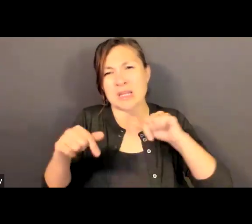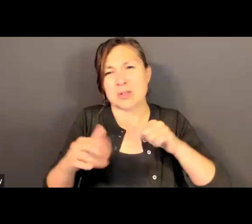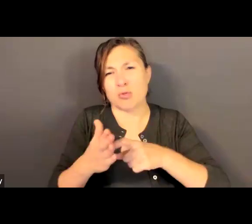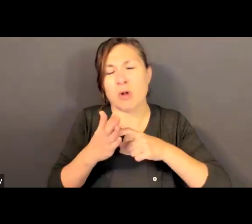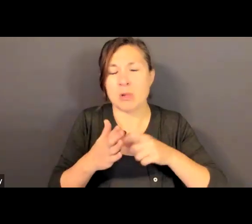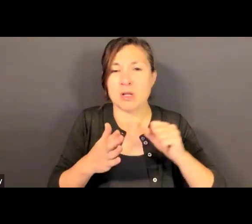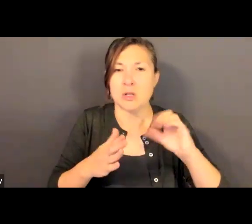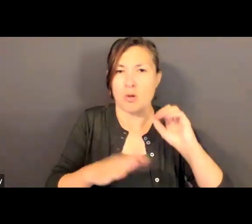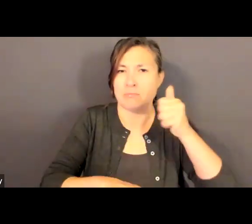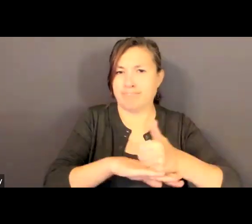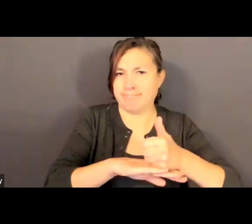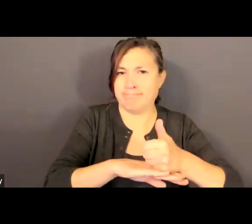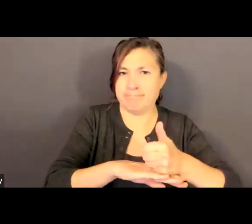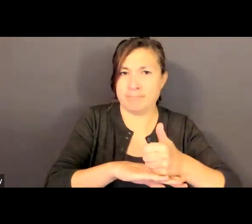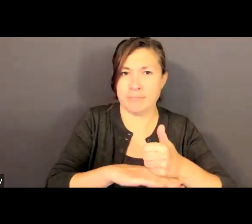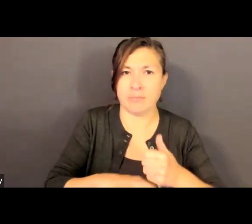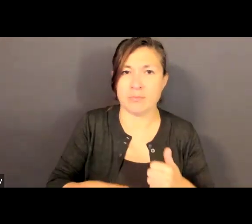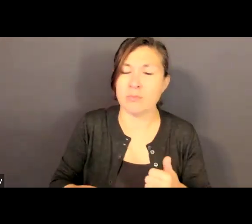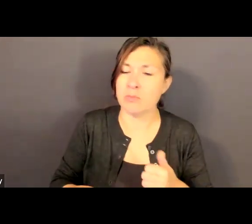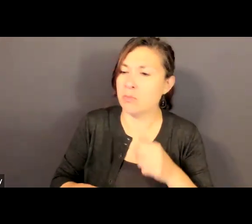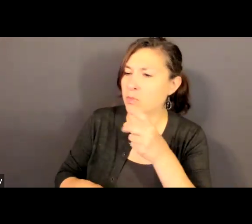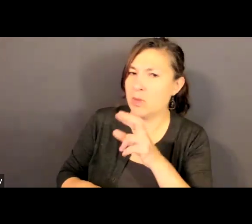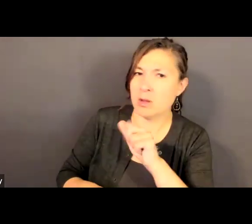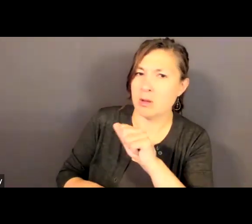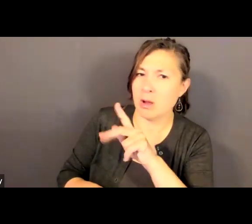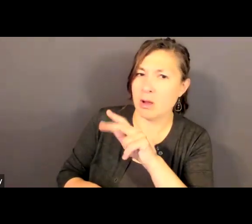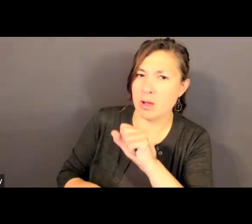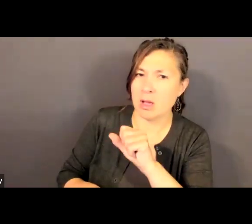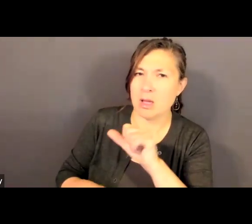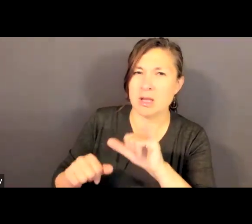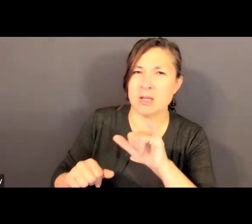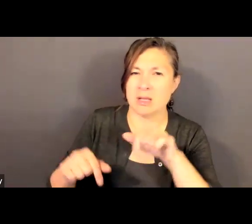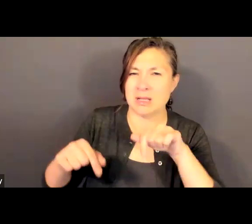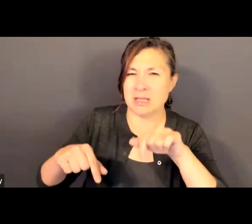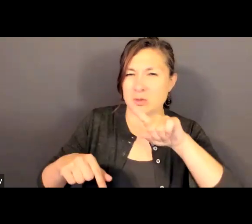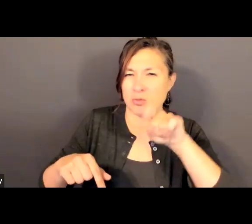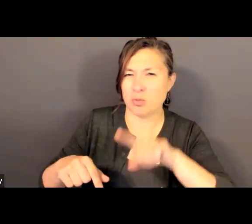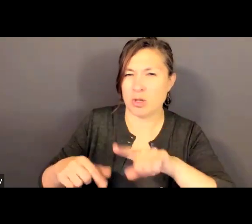Just a second question is more of just a data question. As I know, this is the first round that we're